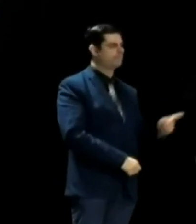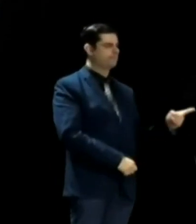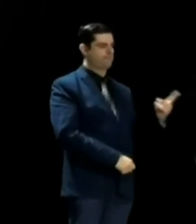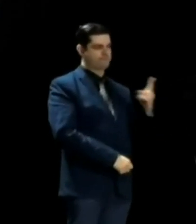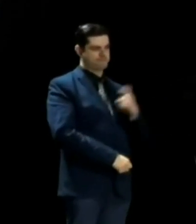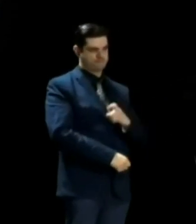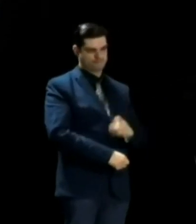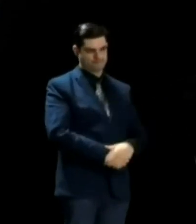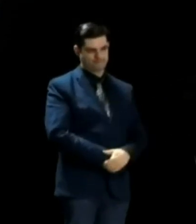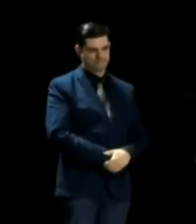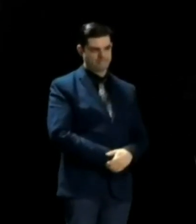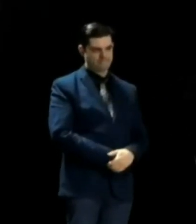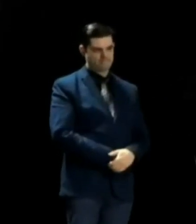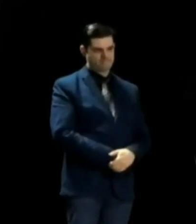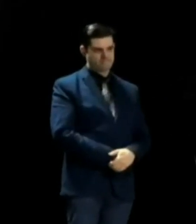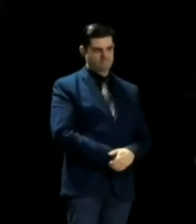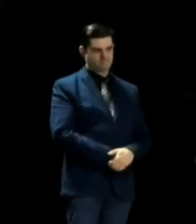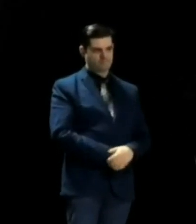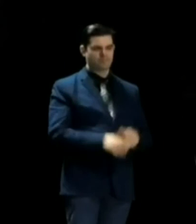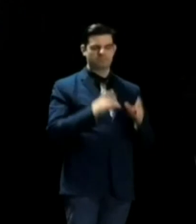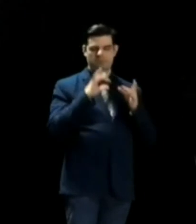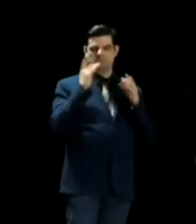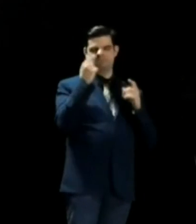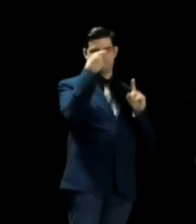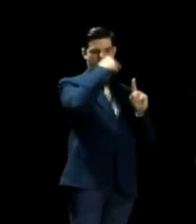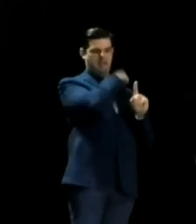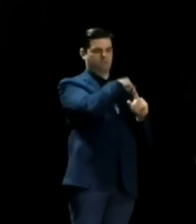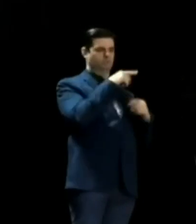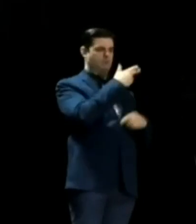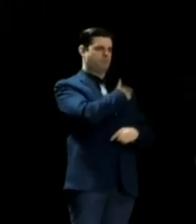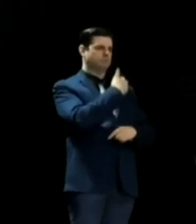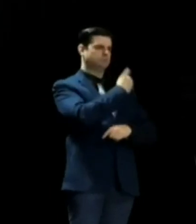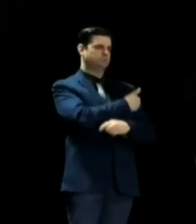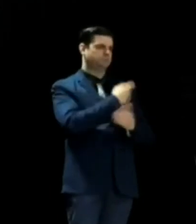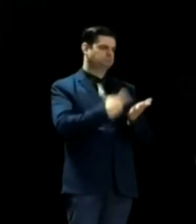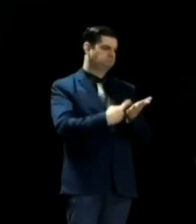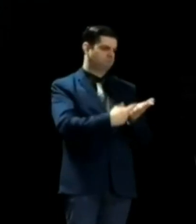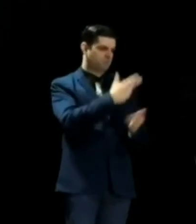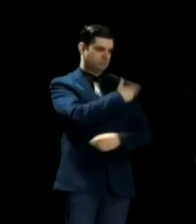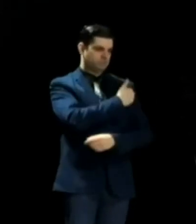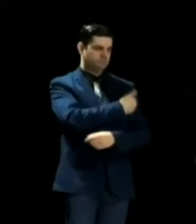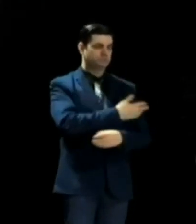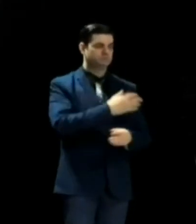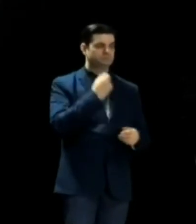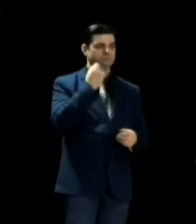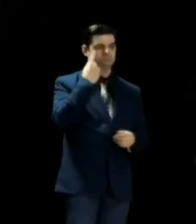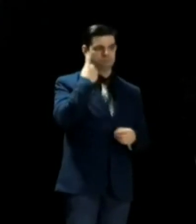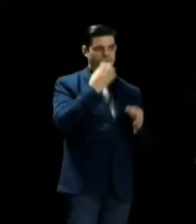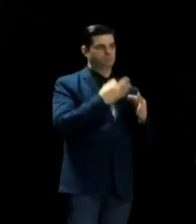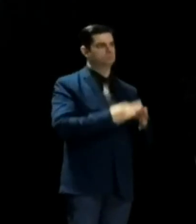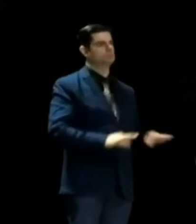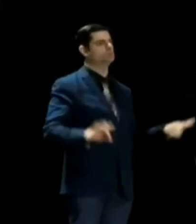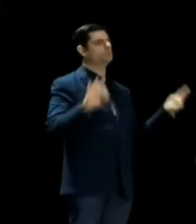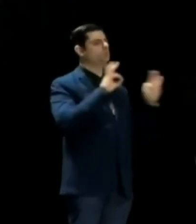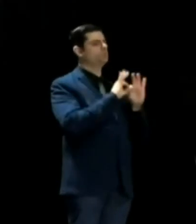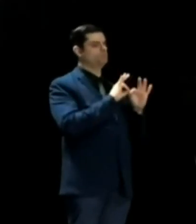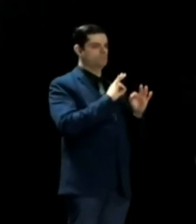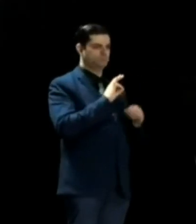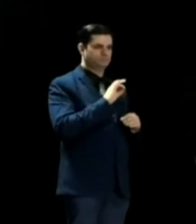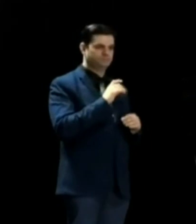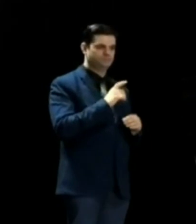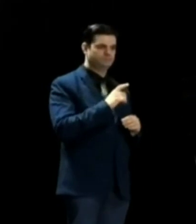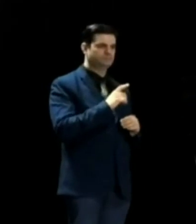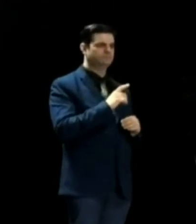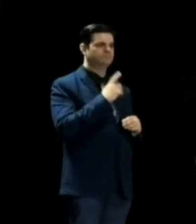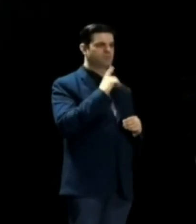The hospitals, again, besides being important to our health, they're an anchor, obviously, of the Syracuse economy. And one of the